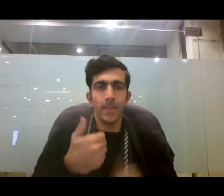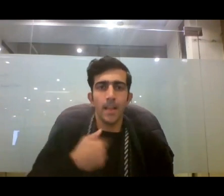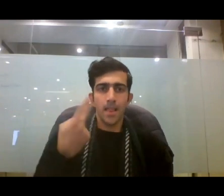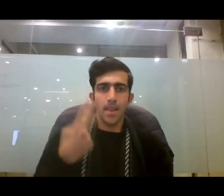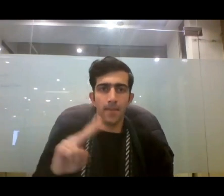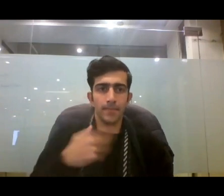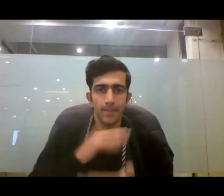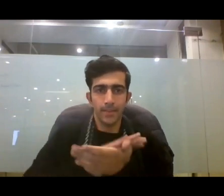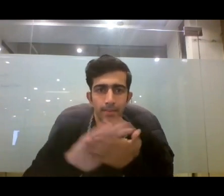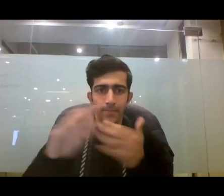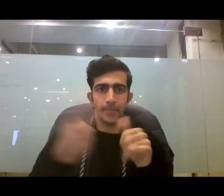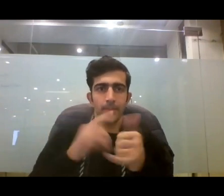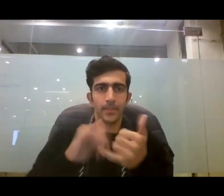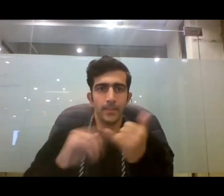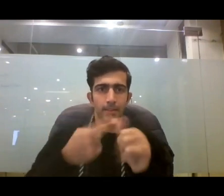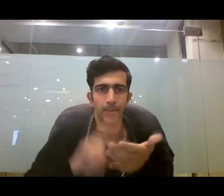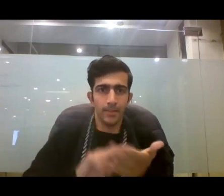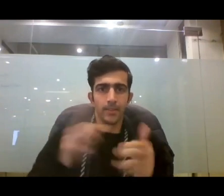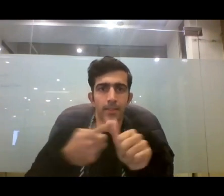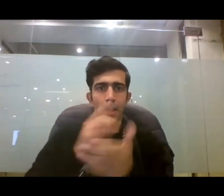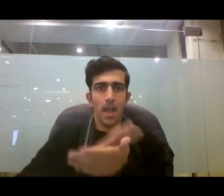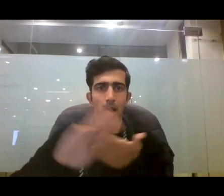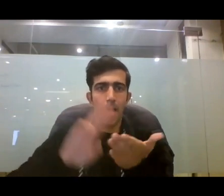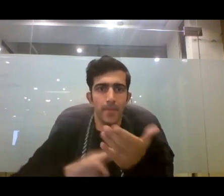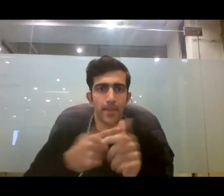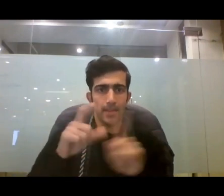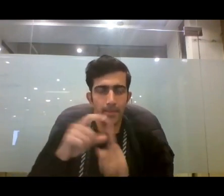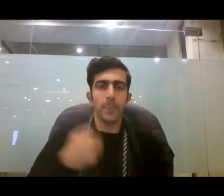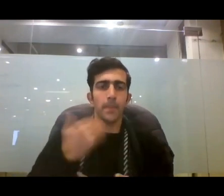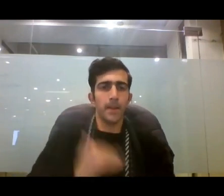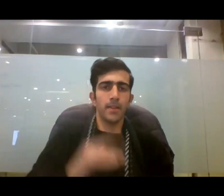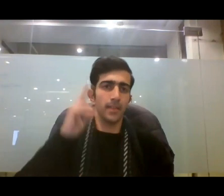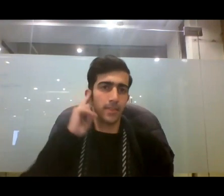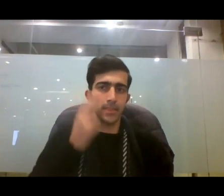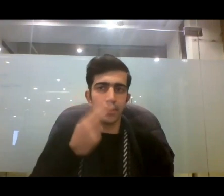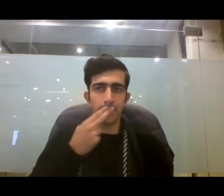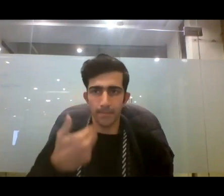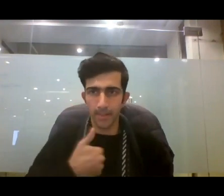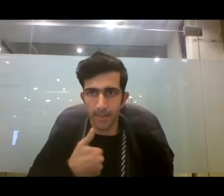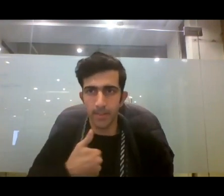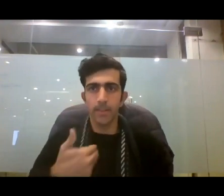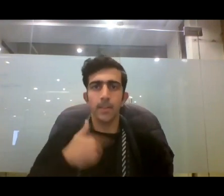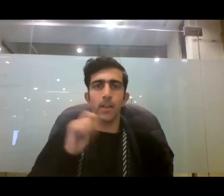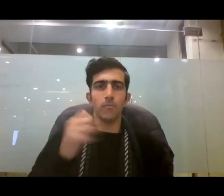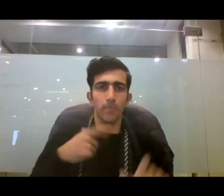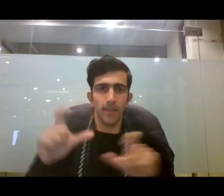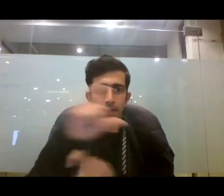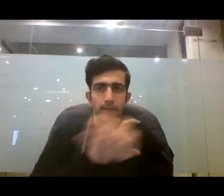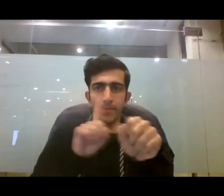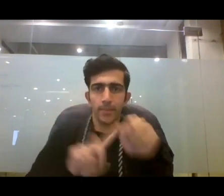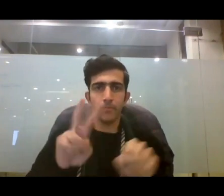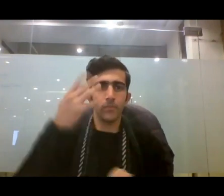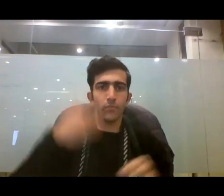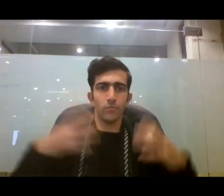Assalamu alaikum. Thank you so much for inviting me. As you know, my name is Hassan Ahmed, and I born as a